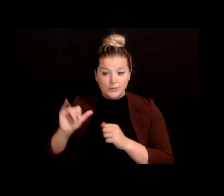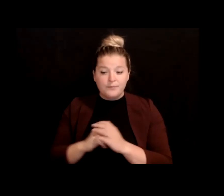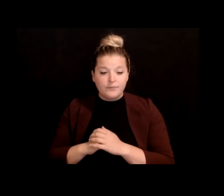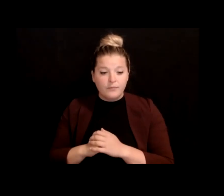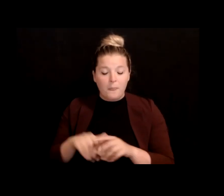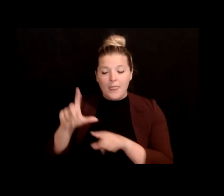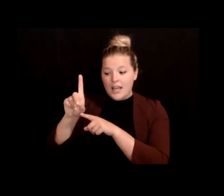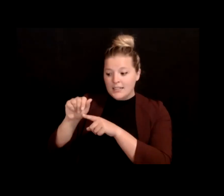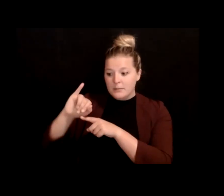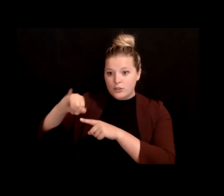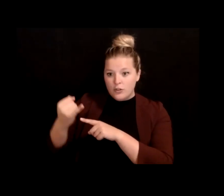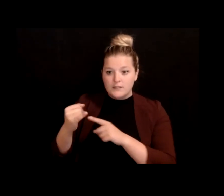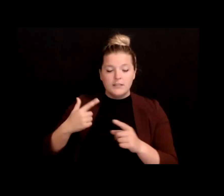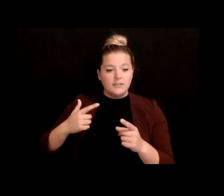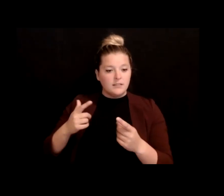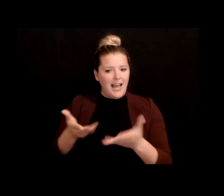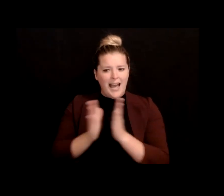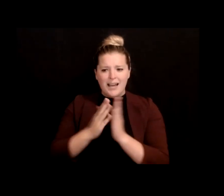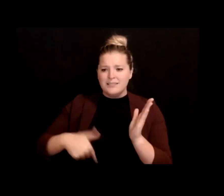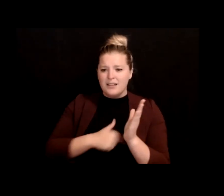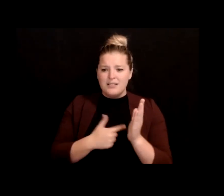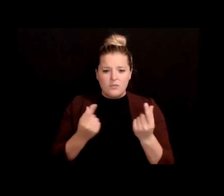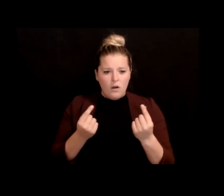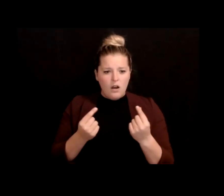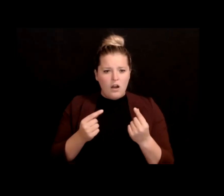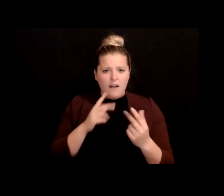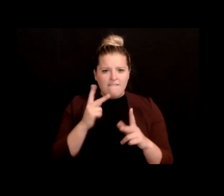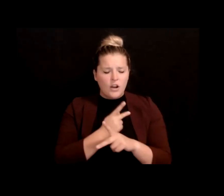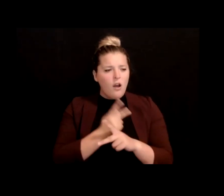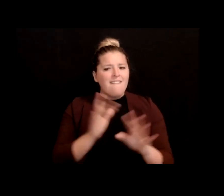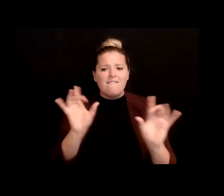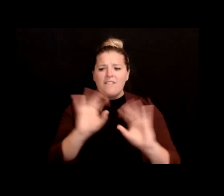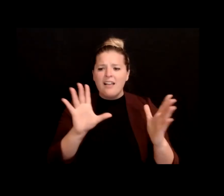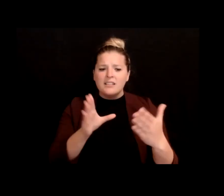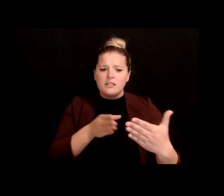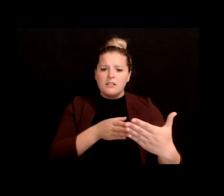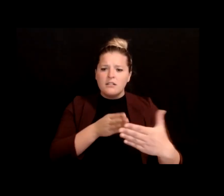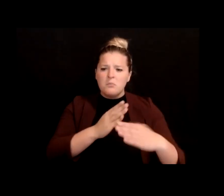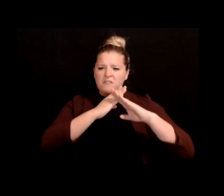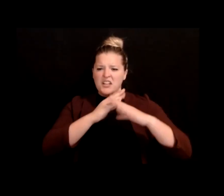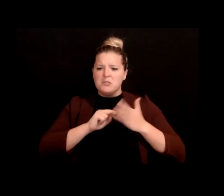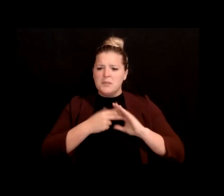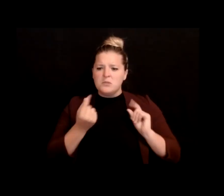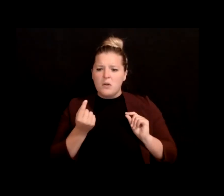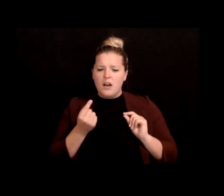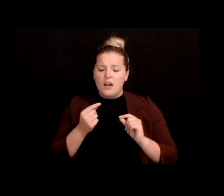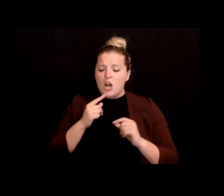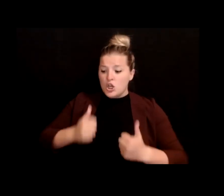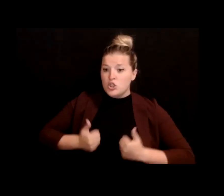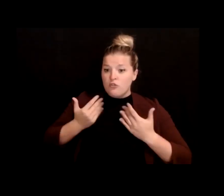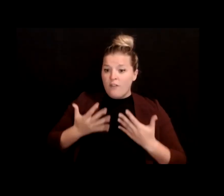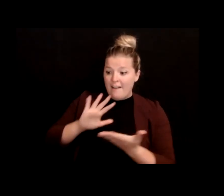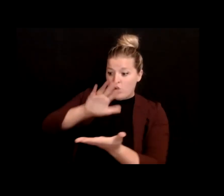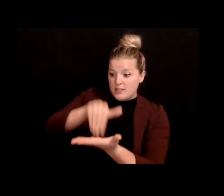Disability justice asks us to think what violence prevention means, what survivor-centric and survivor-led